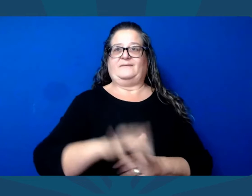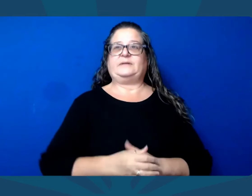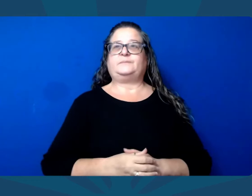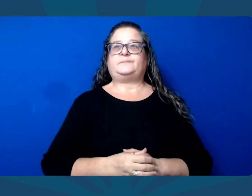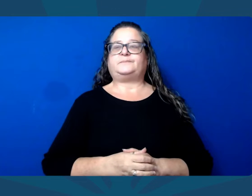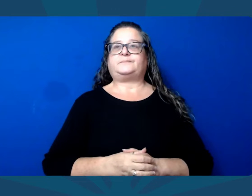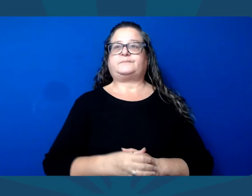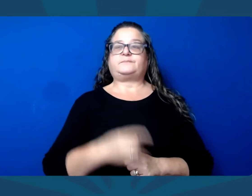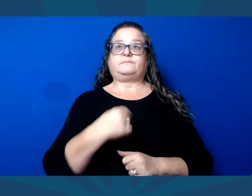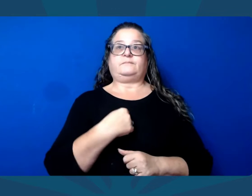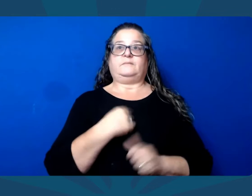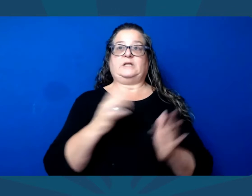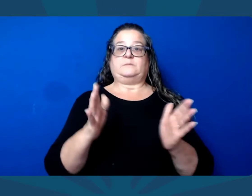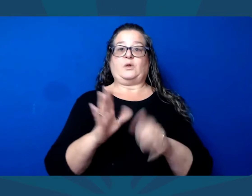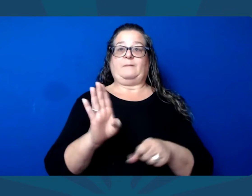is 25.